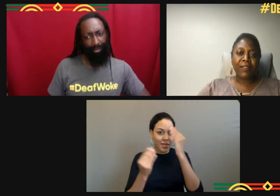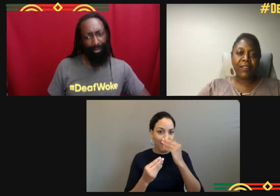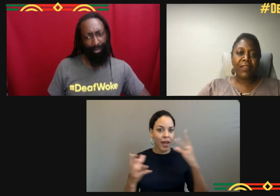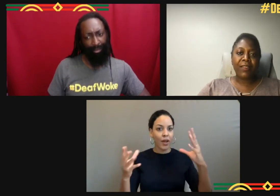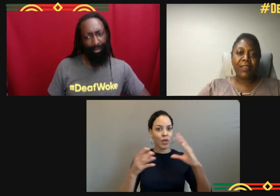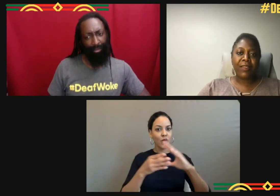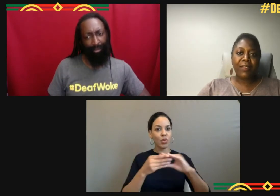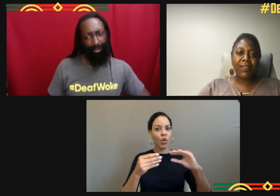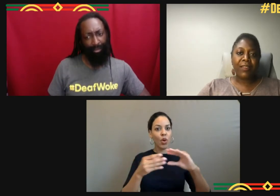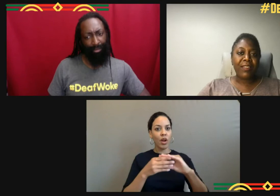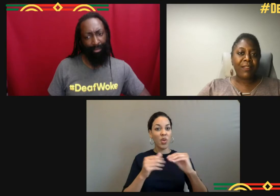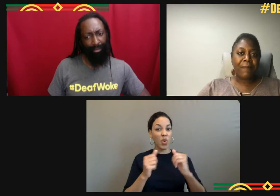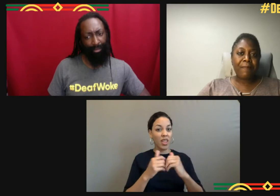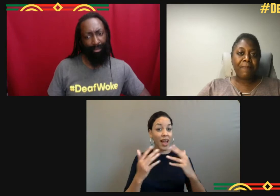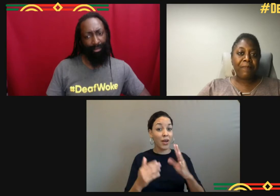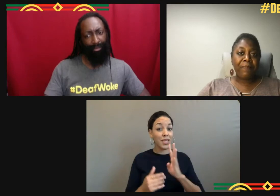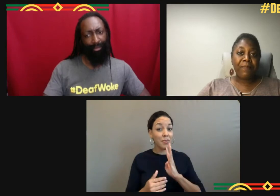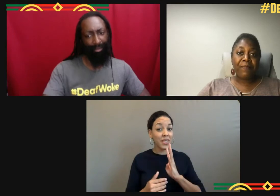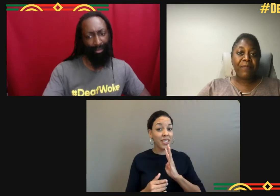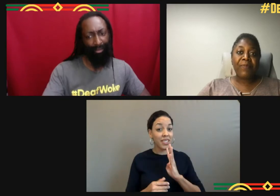speaking.